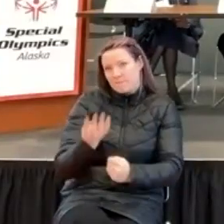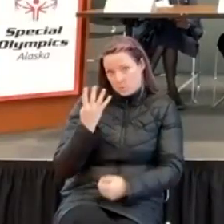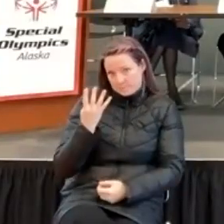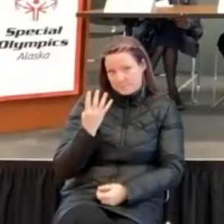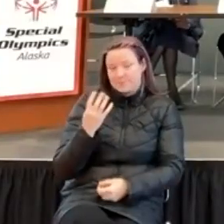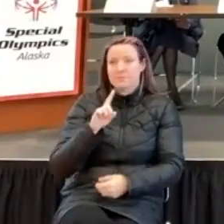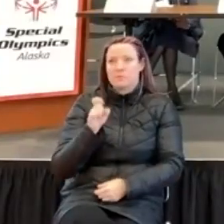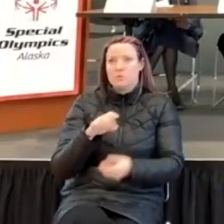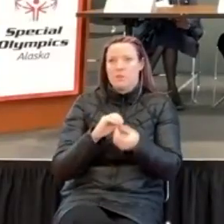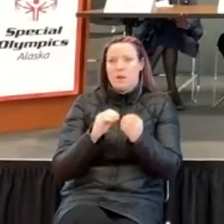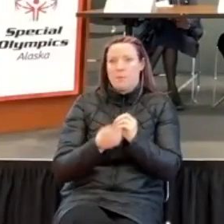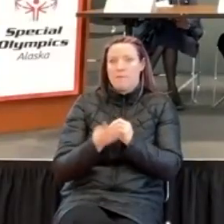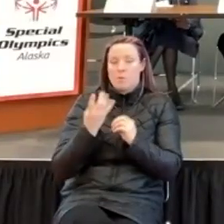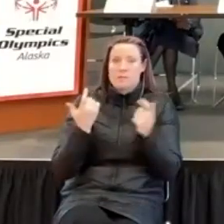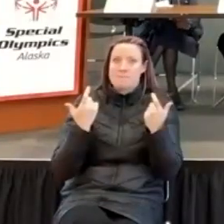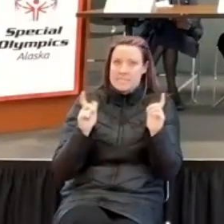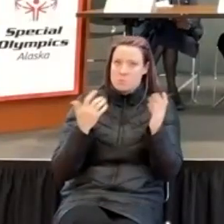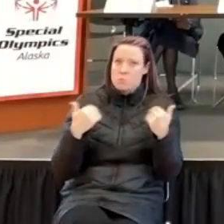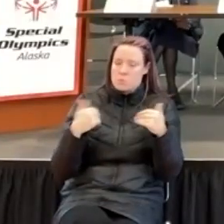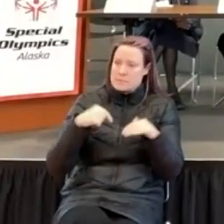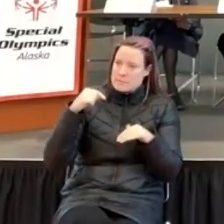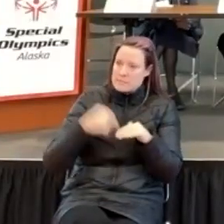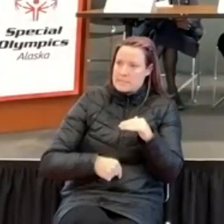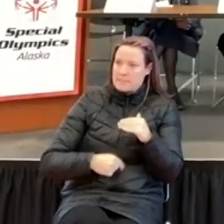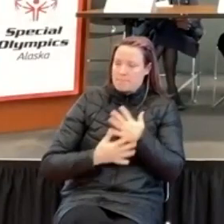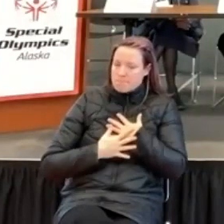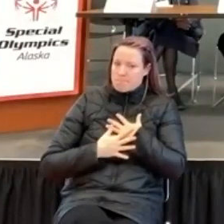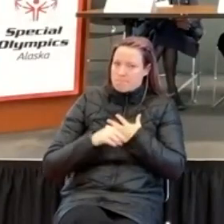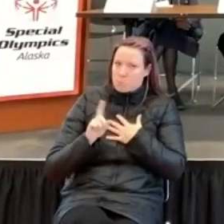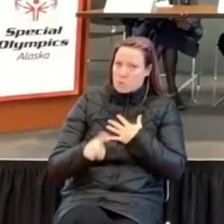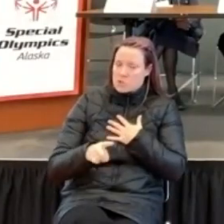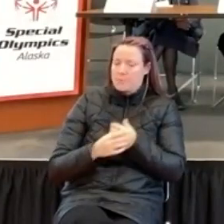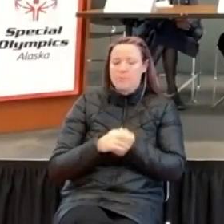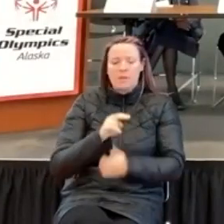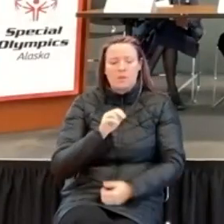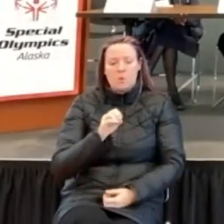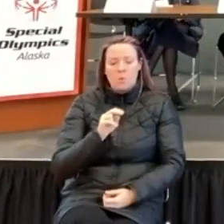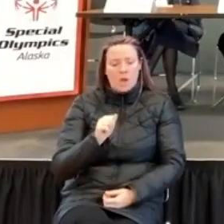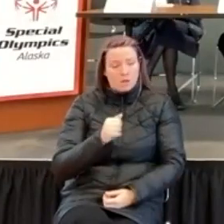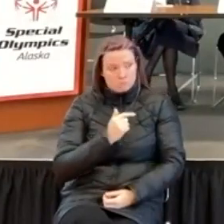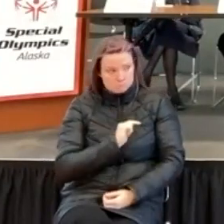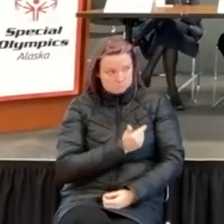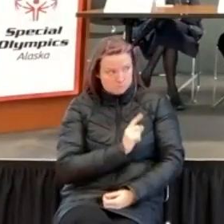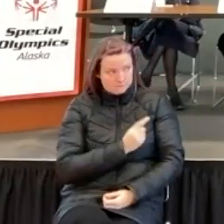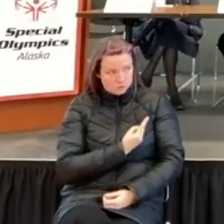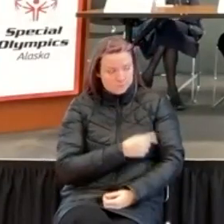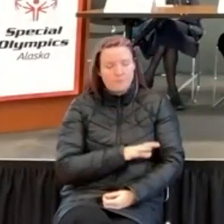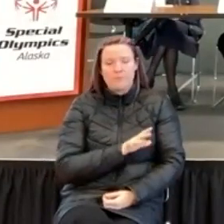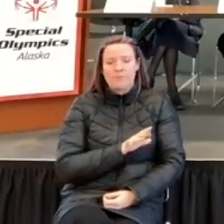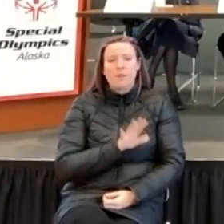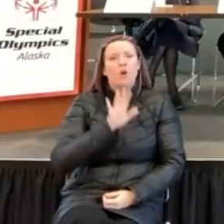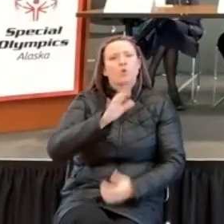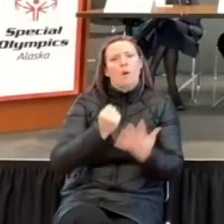number 4 is a big, deep question. So let's see, Nona, how about we start with you? How have